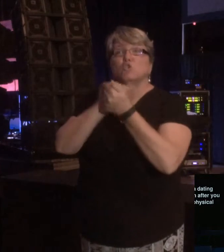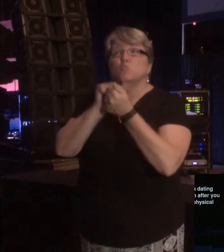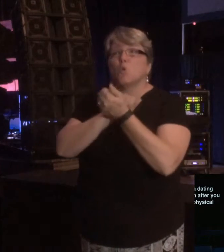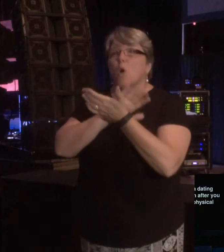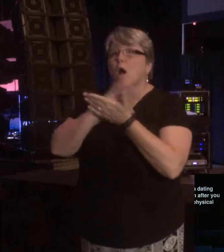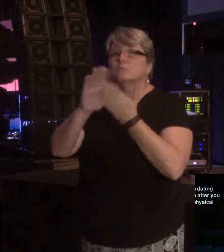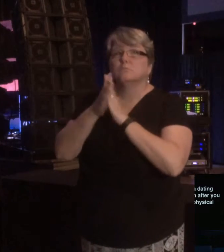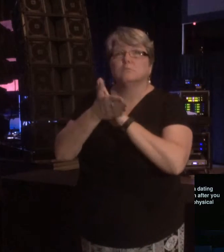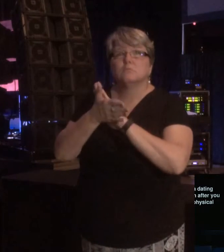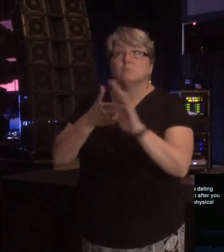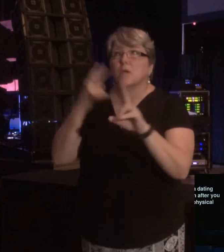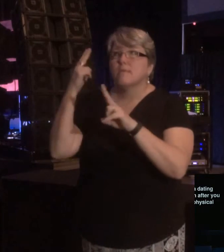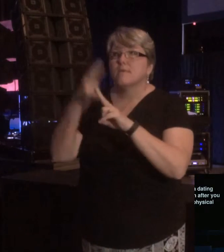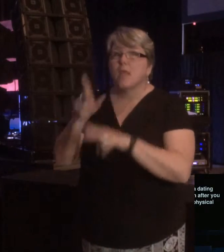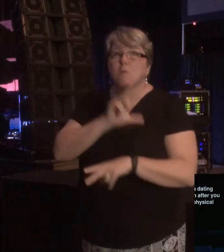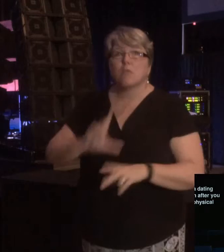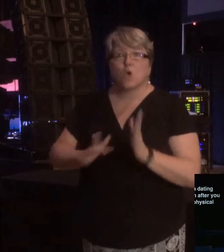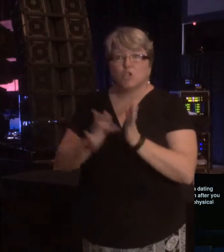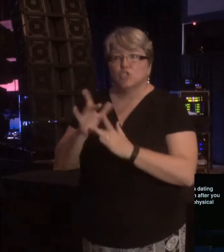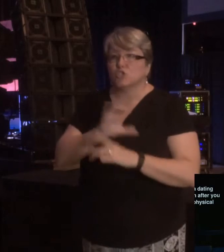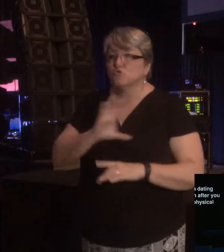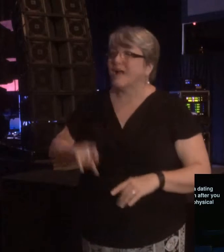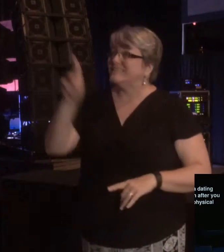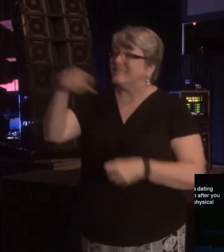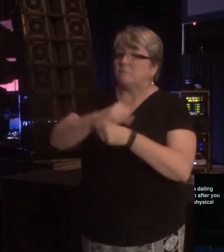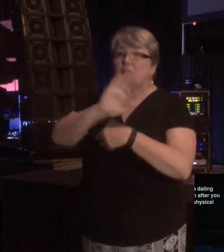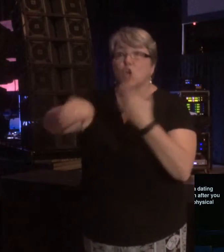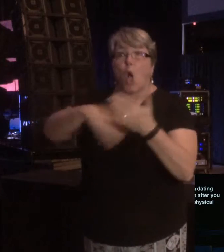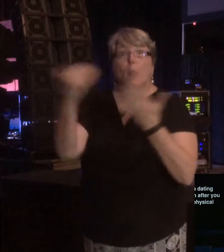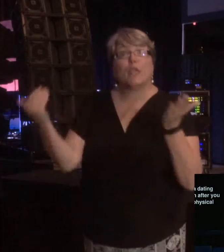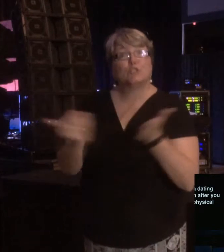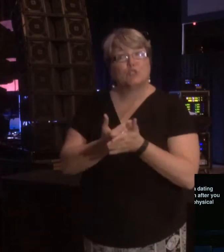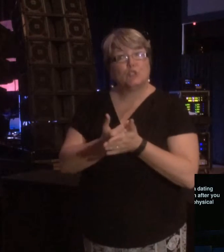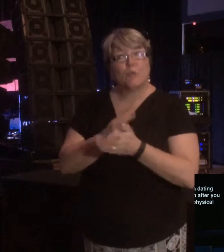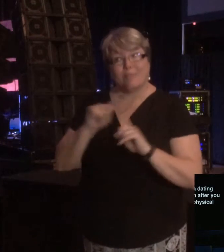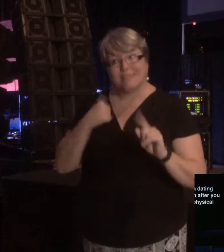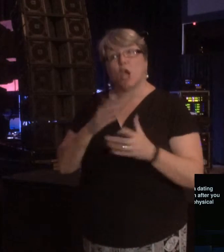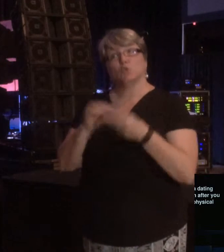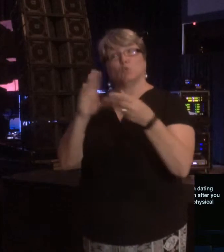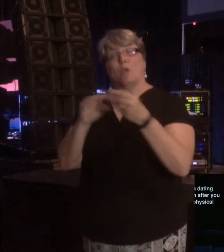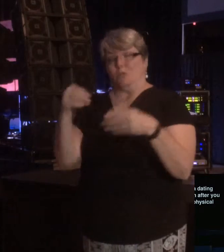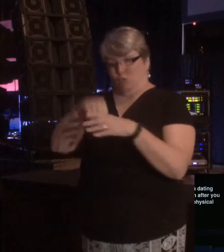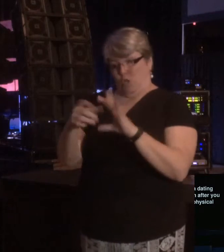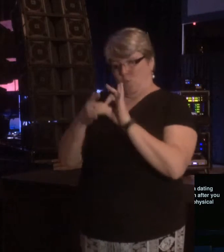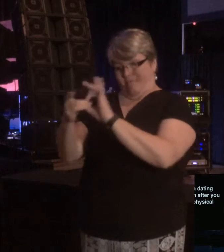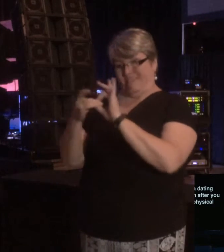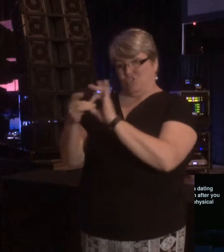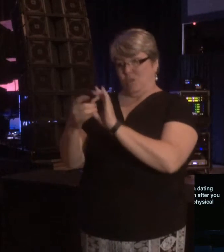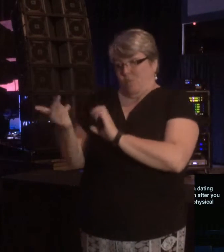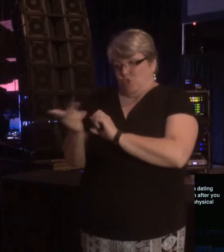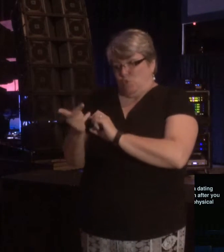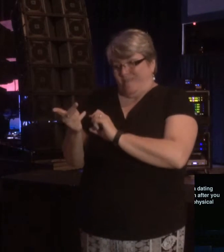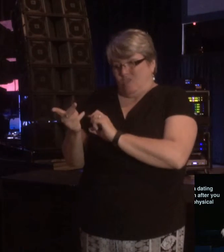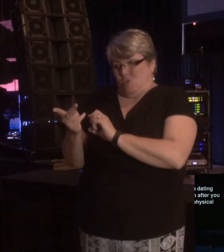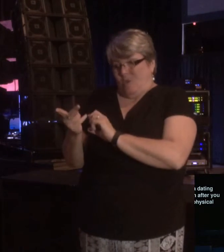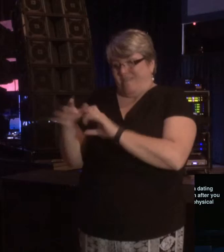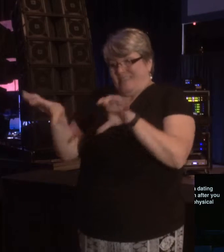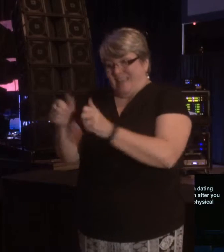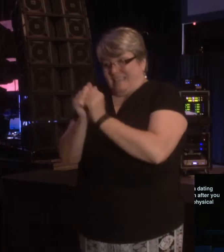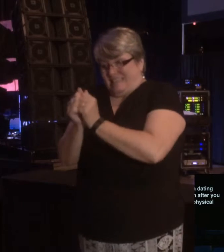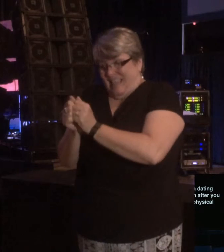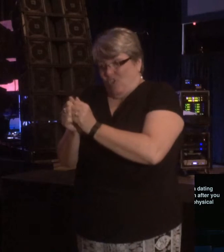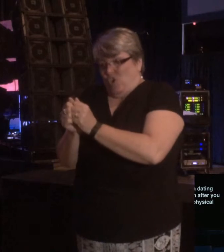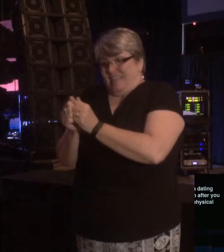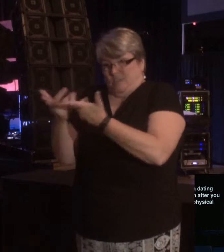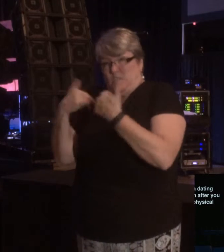weren't checking up on each other. And I would not ask his friends questions about him, because I didn't need to let my mind go and wonder,